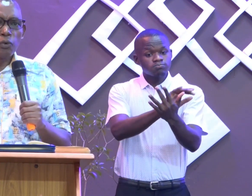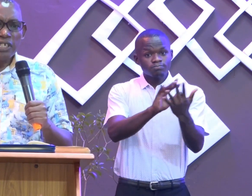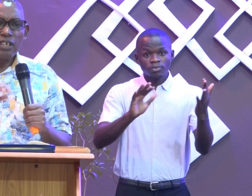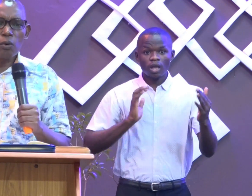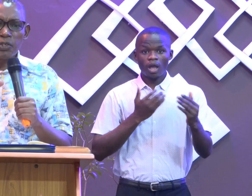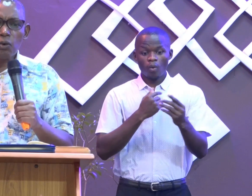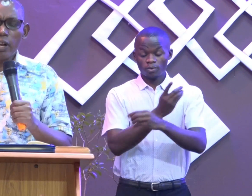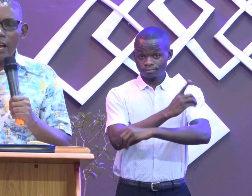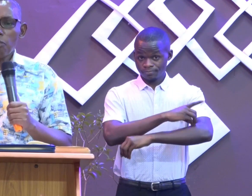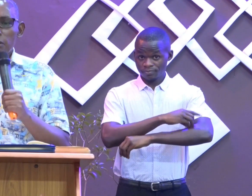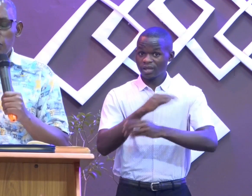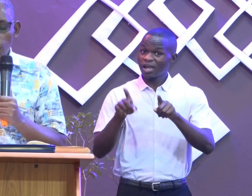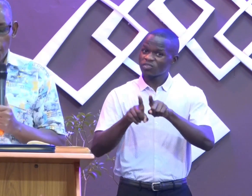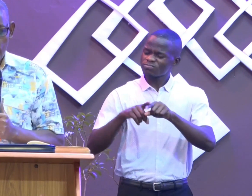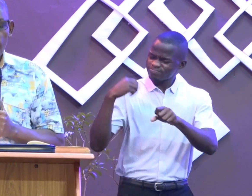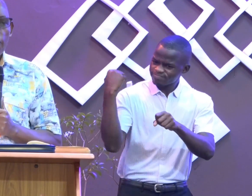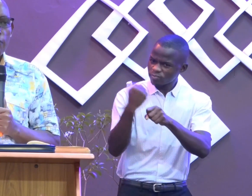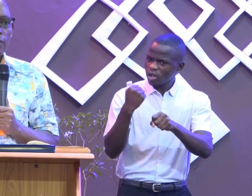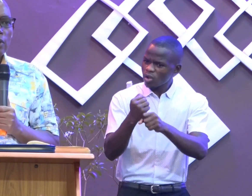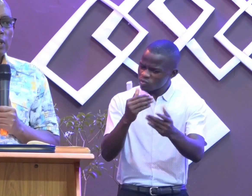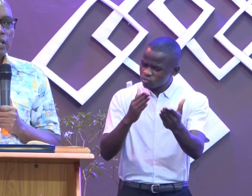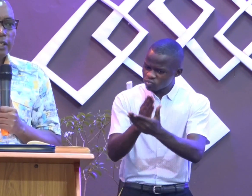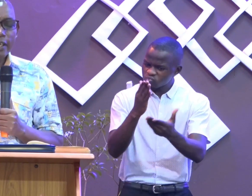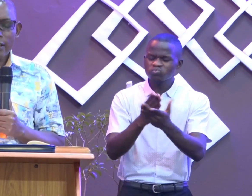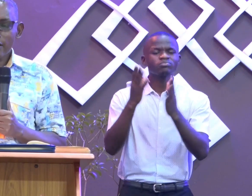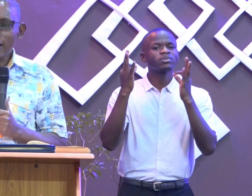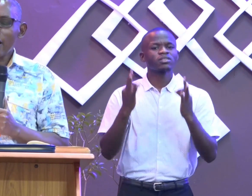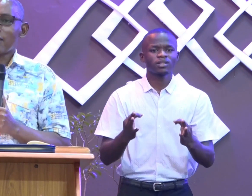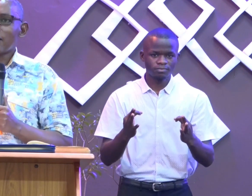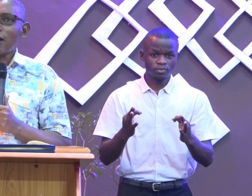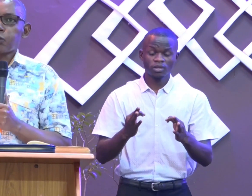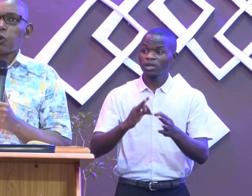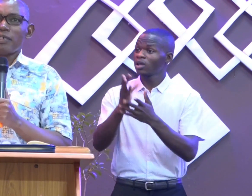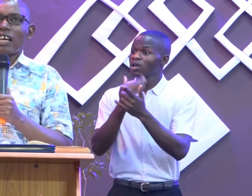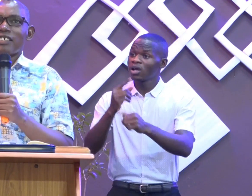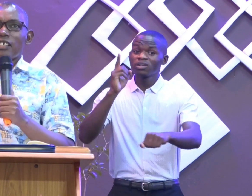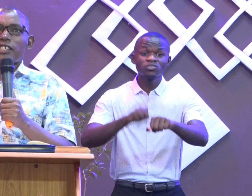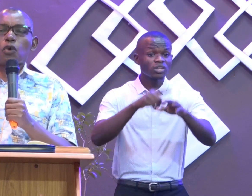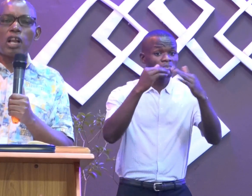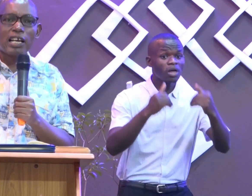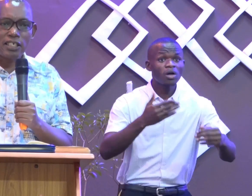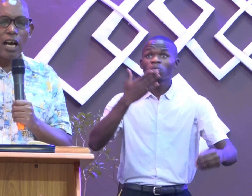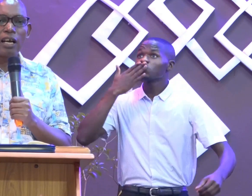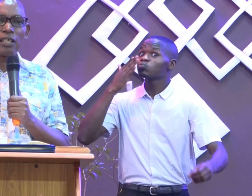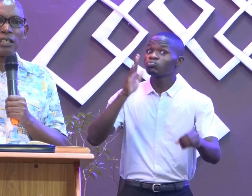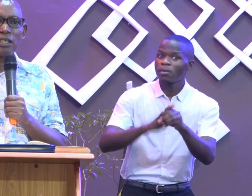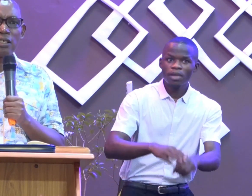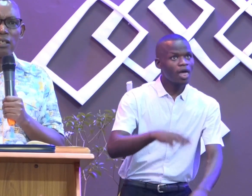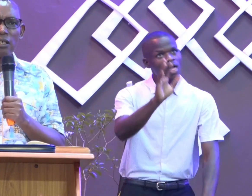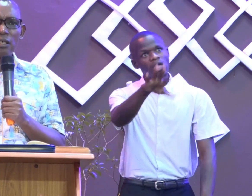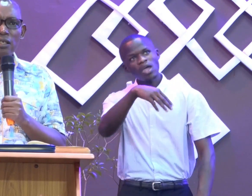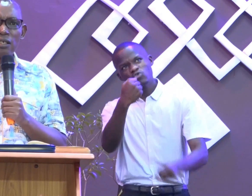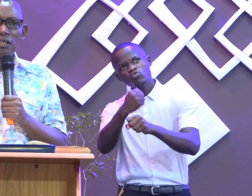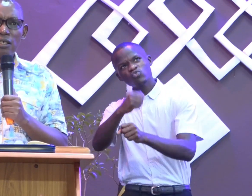number our days. Let us work the right thing to live. It's not